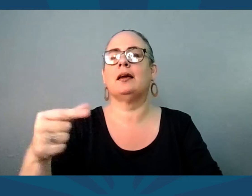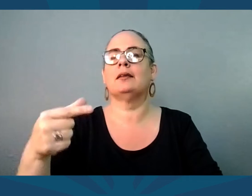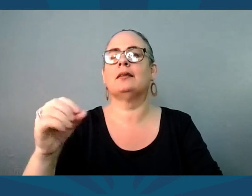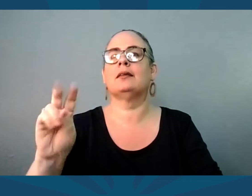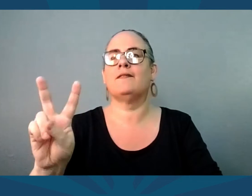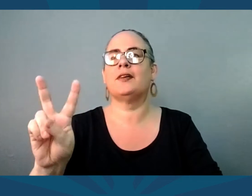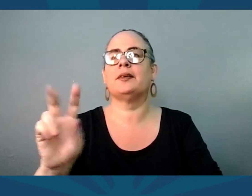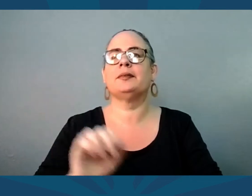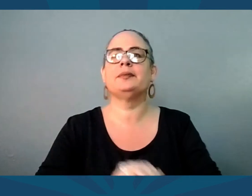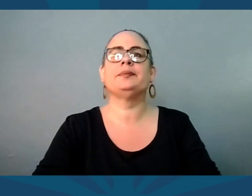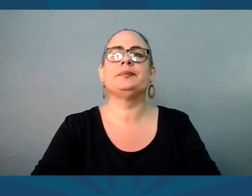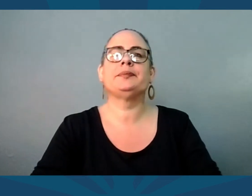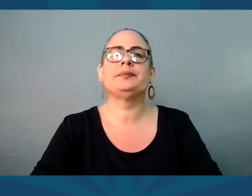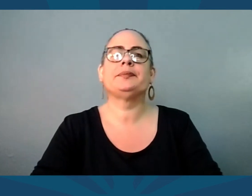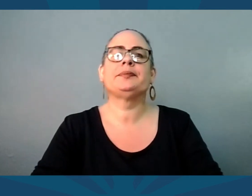ccelections@coconino.az.gov.